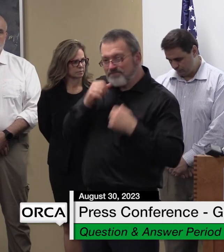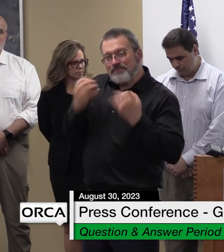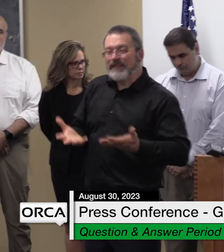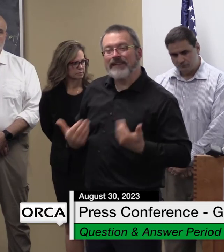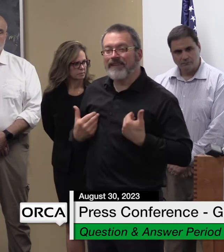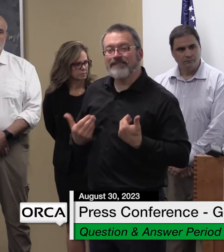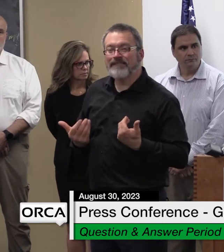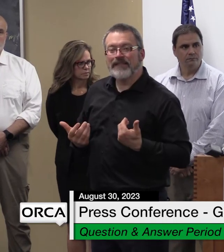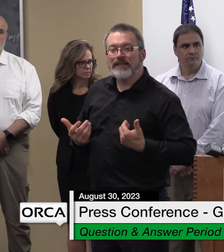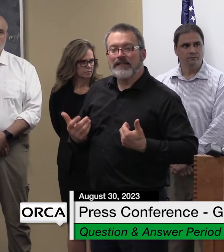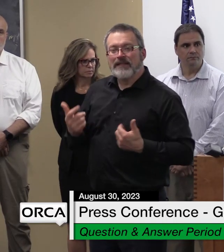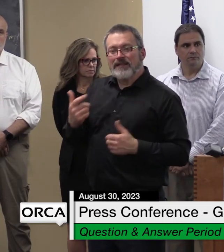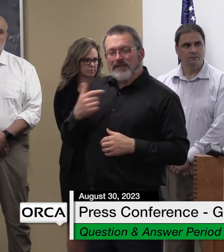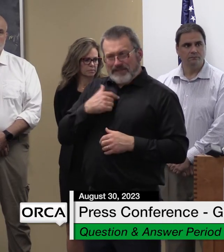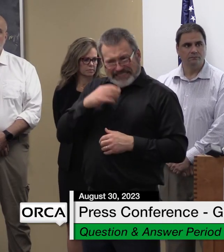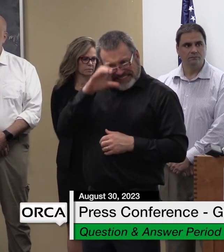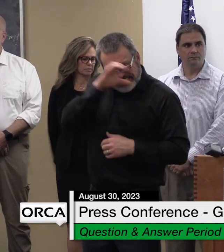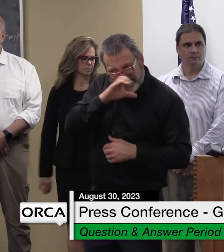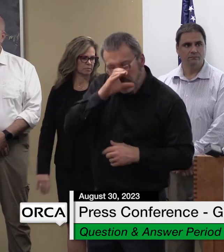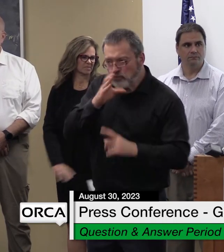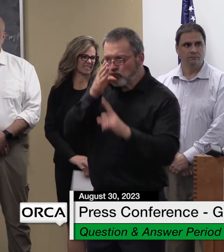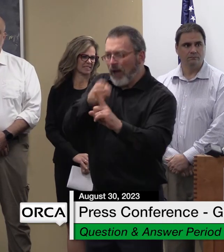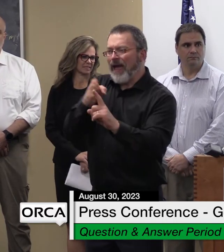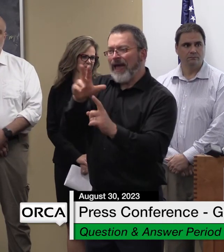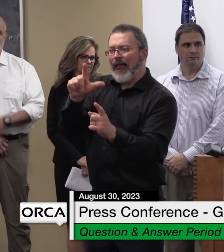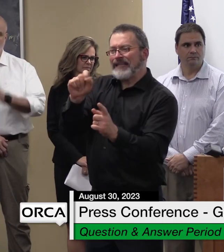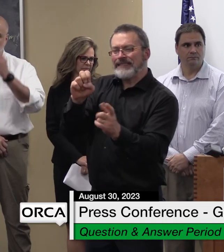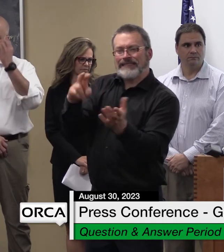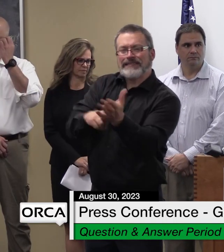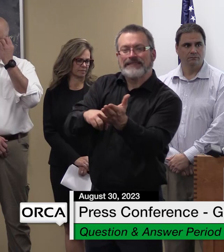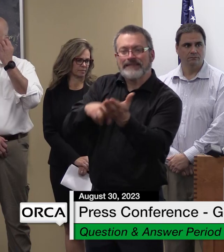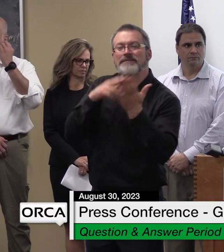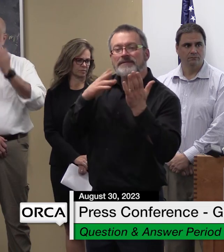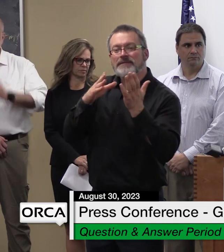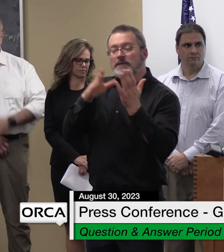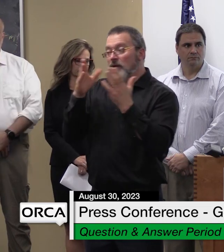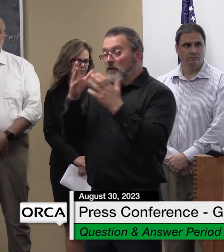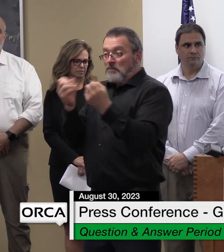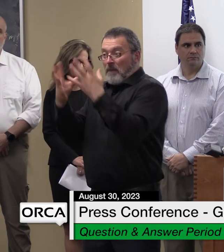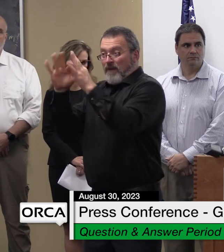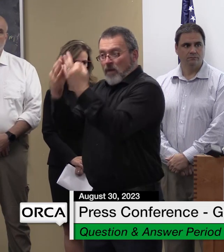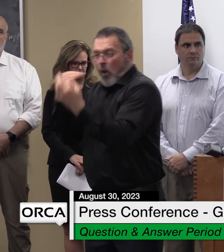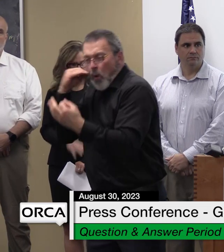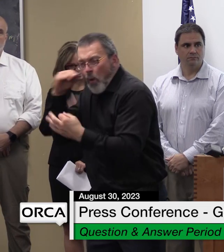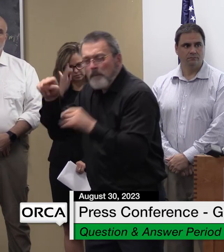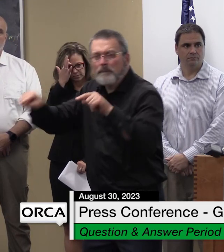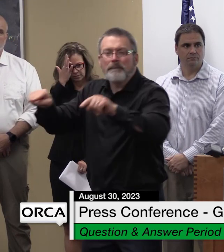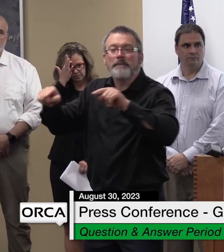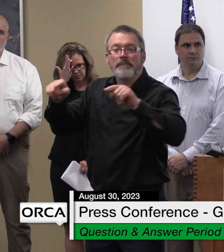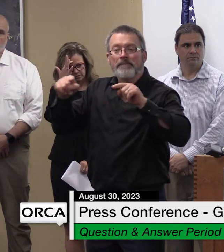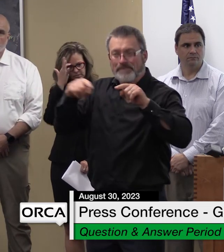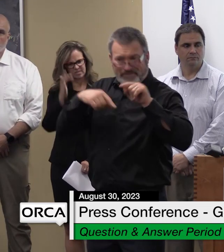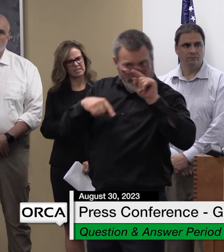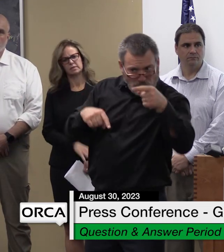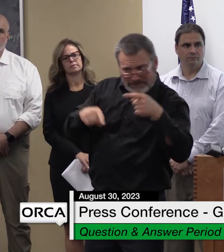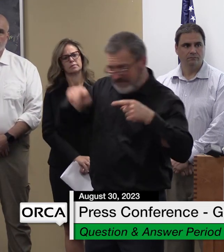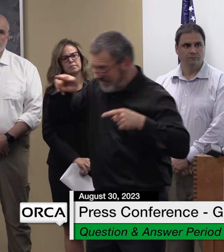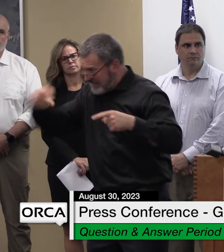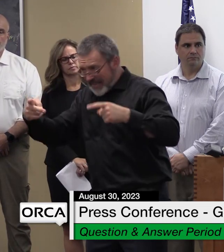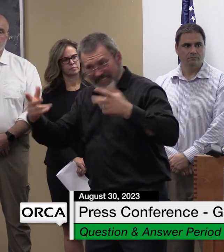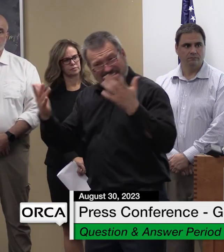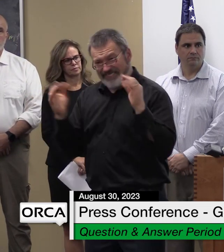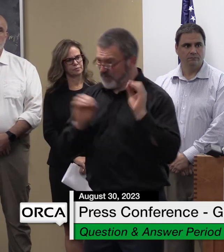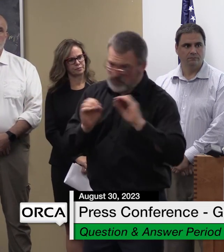direct lease and the multifamily repair and lease, that opens up the opportunity for us to do a group sites.